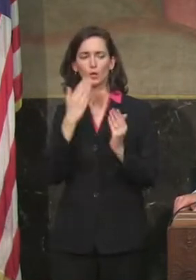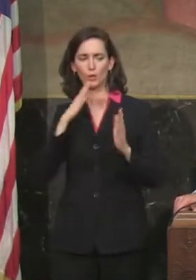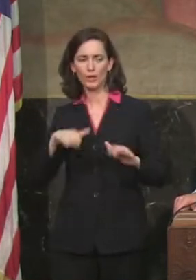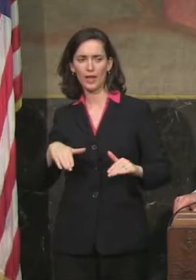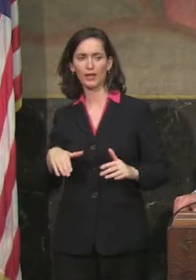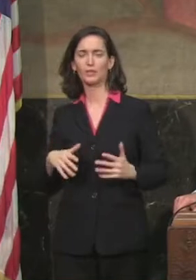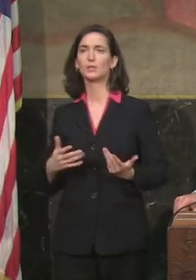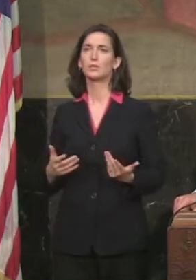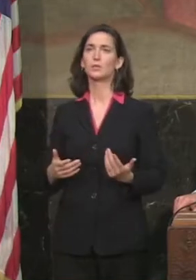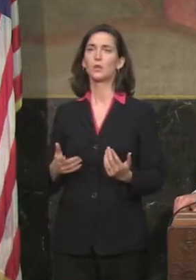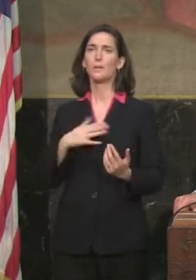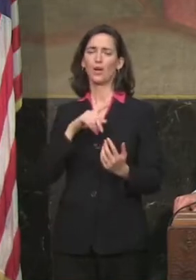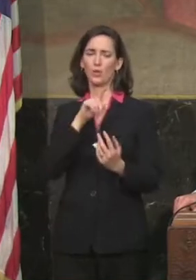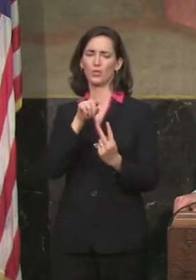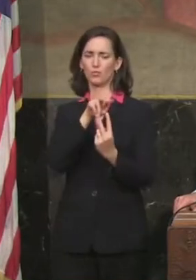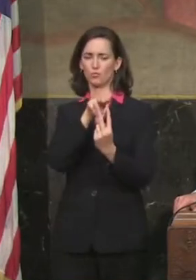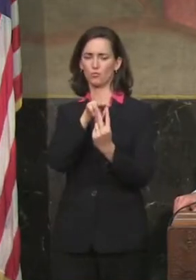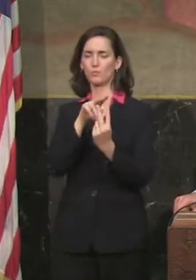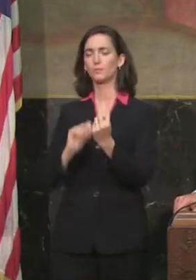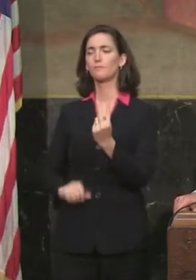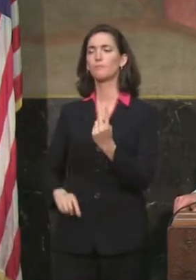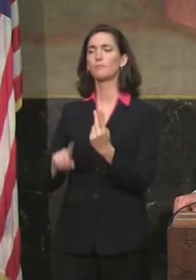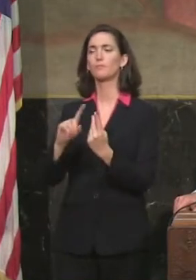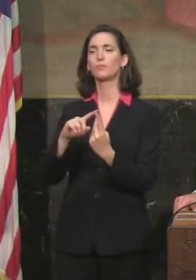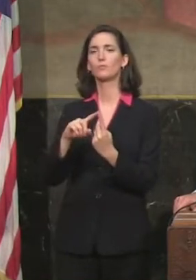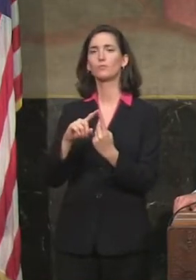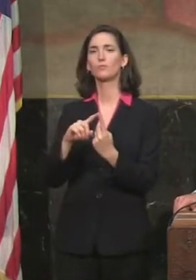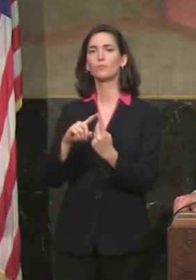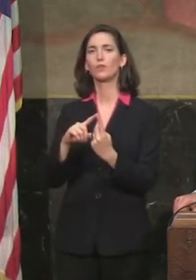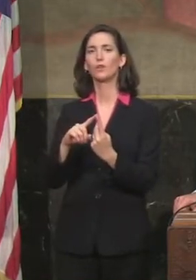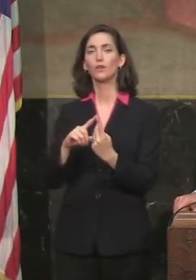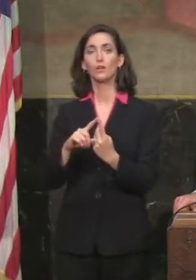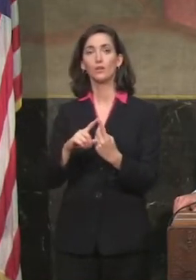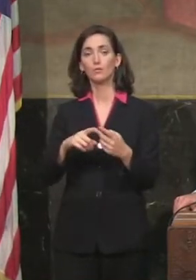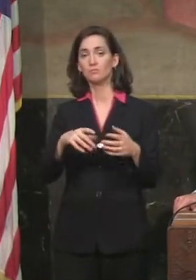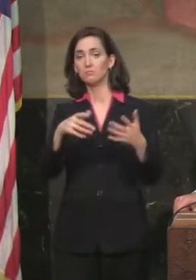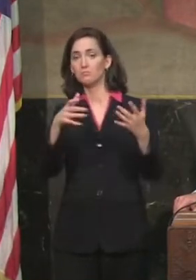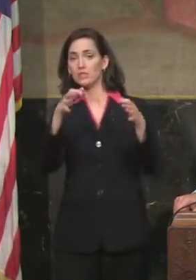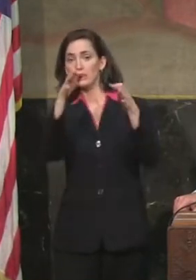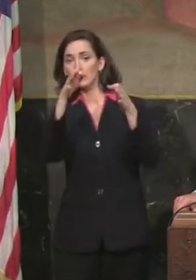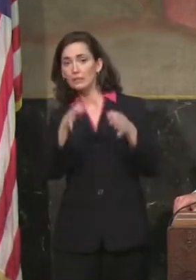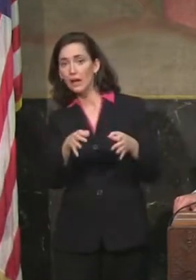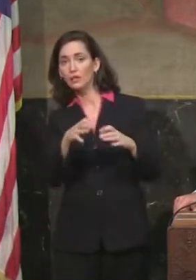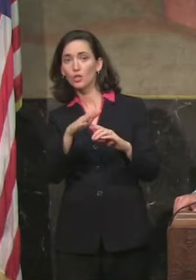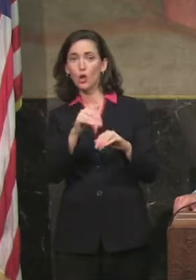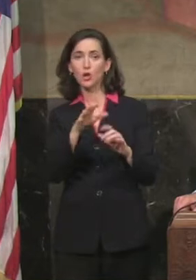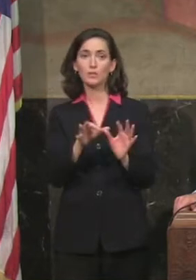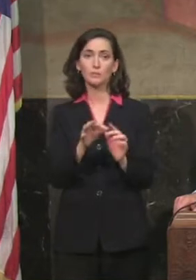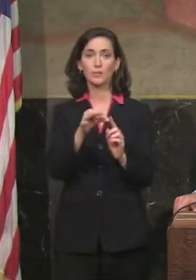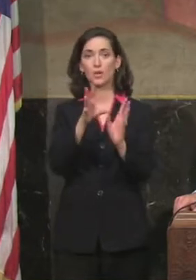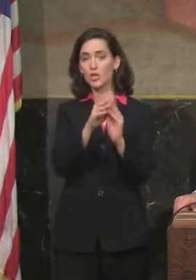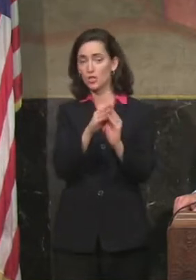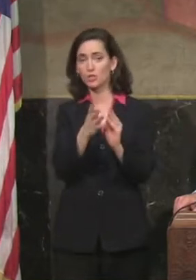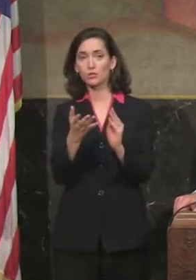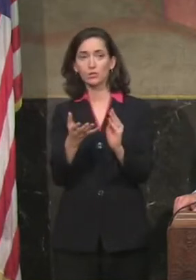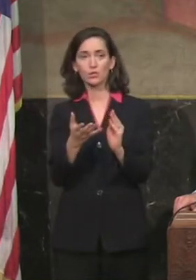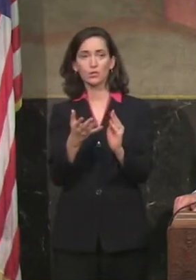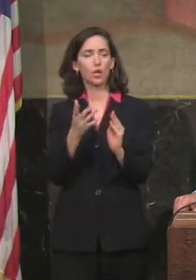kind of a two-part question. What do you have to see before you do call one? And what's the alternative if you